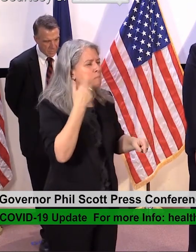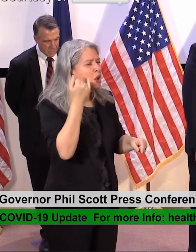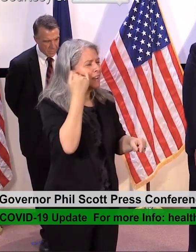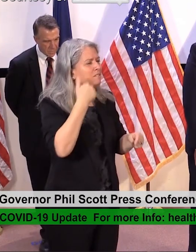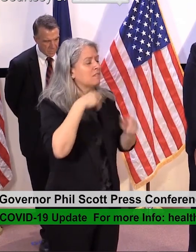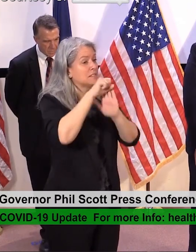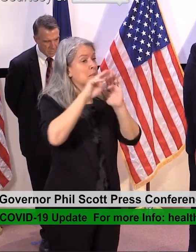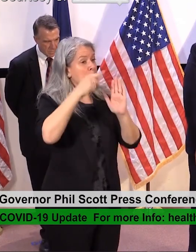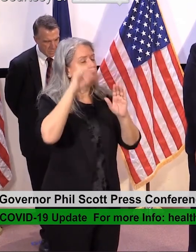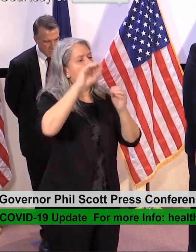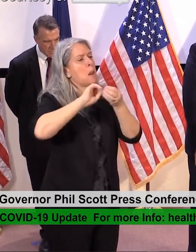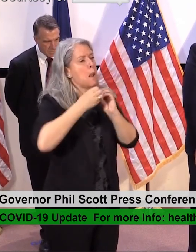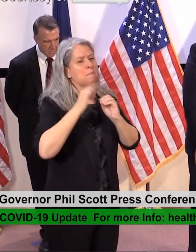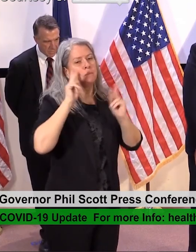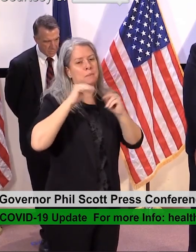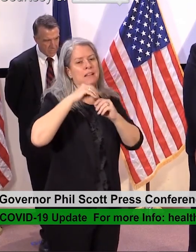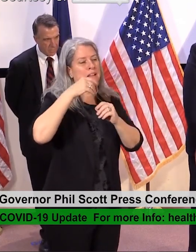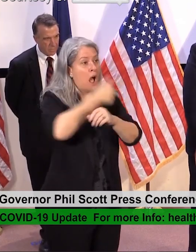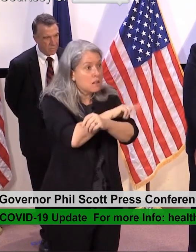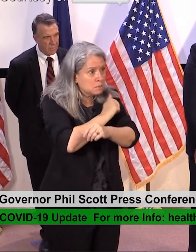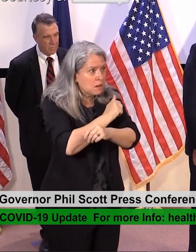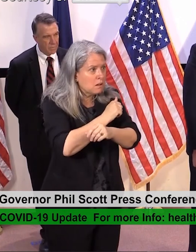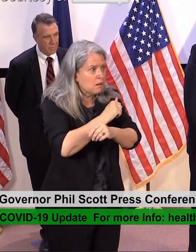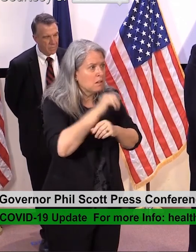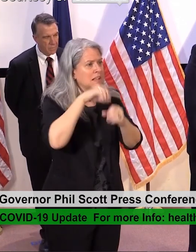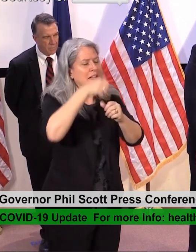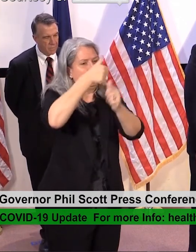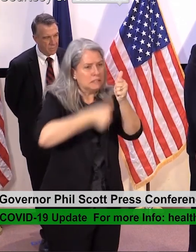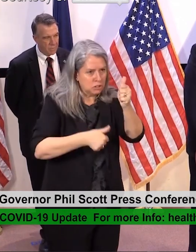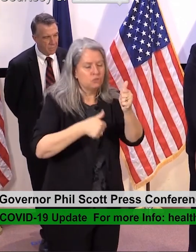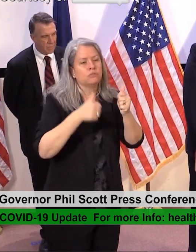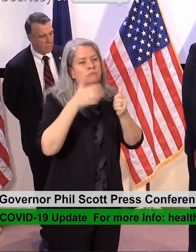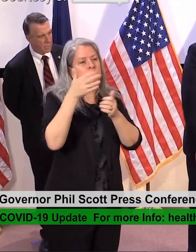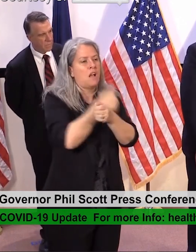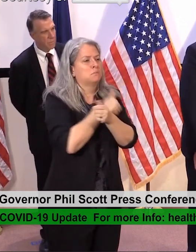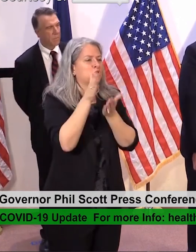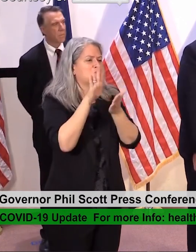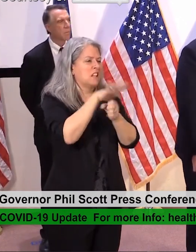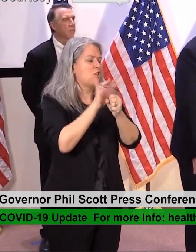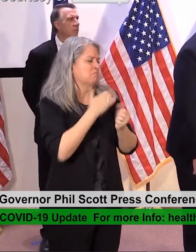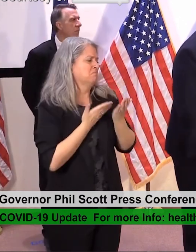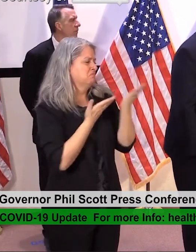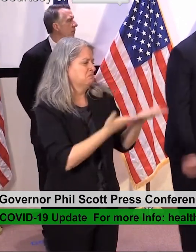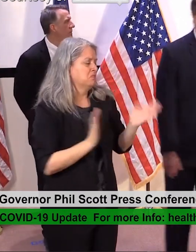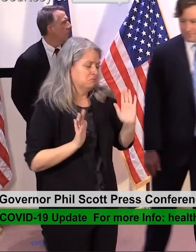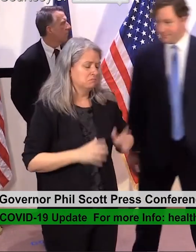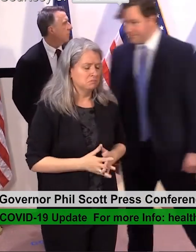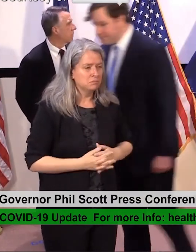the state map and you put the number of people in a hospital for COVID by hospital service area. That's just an idea. Thank